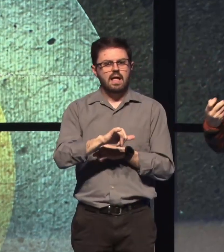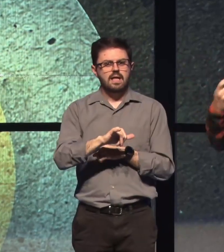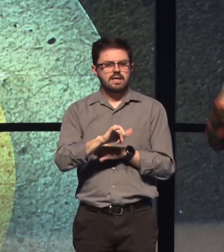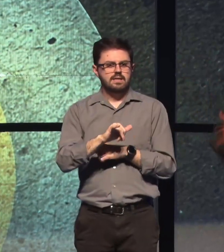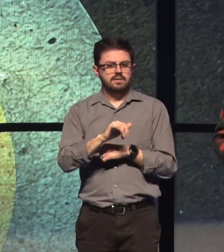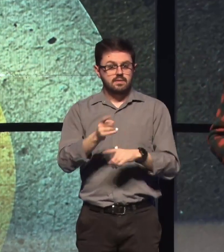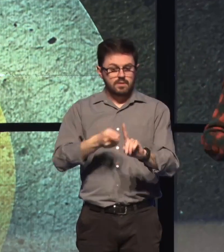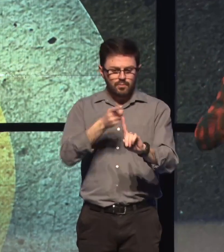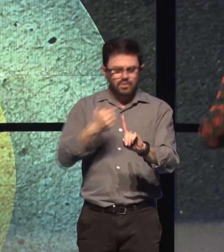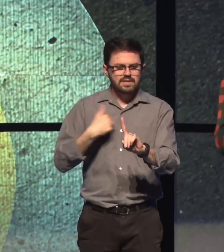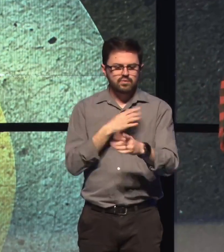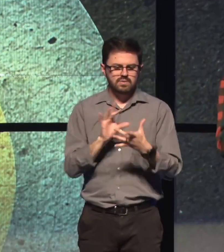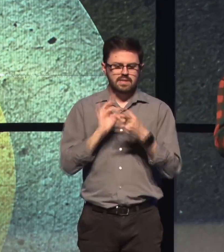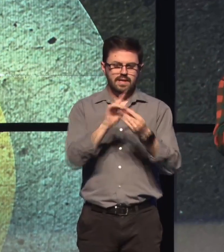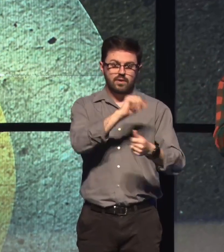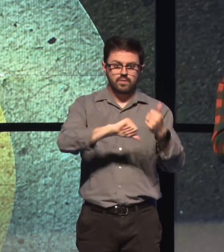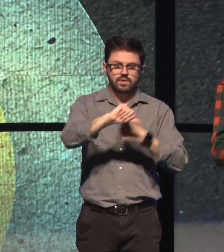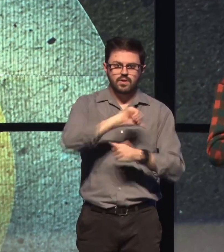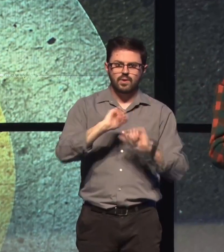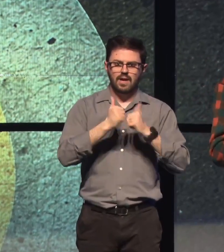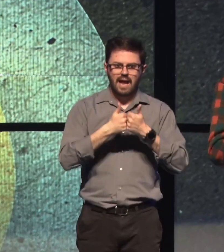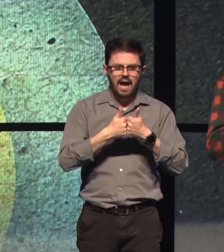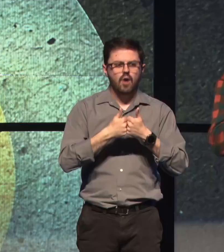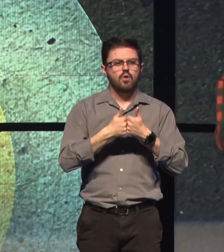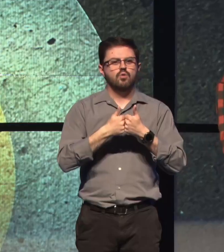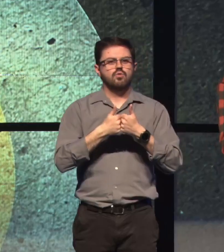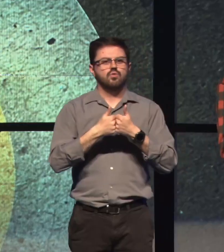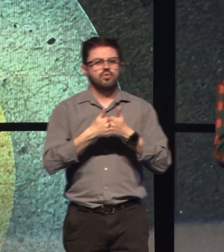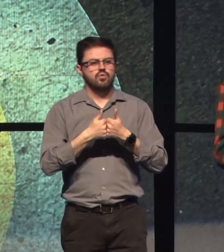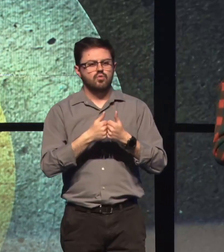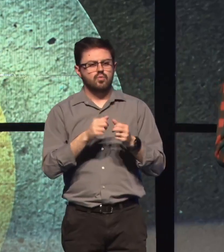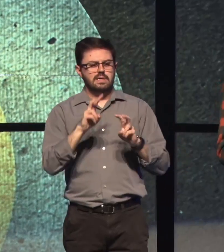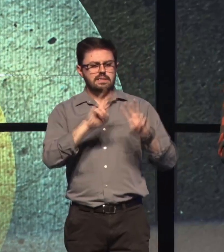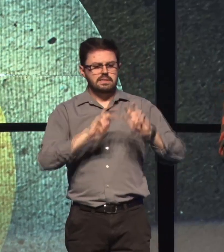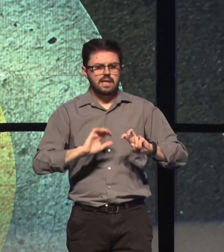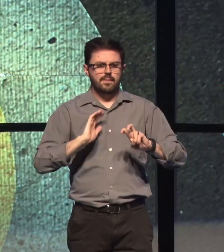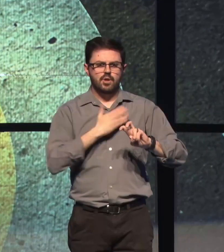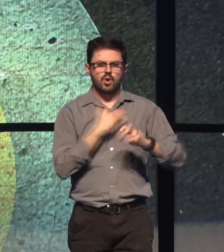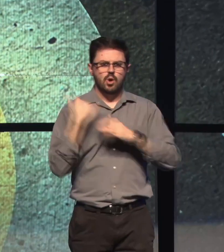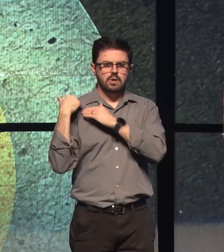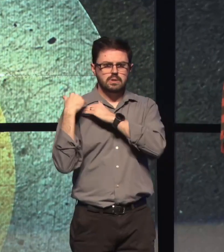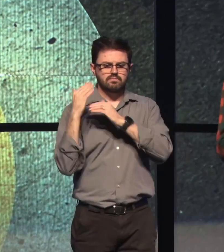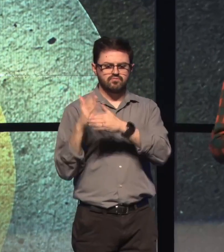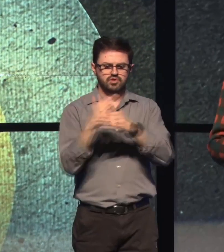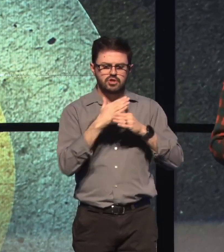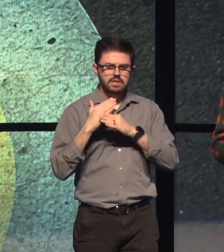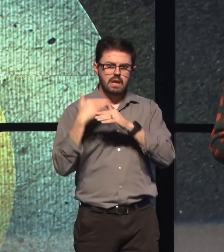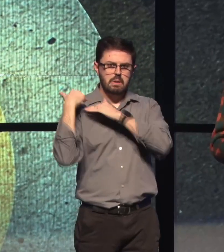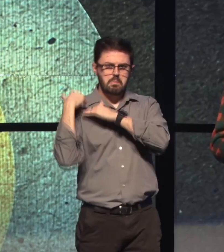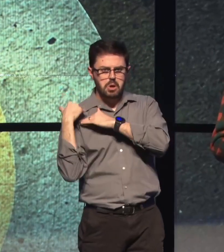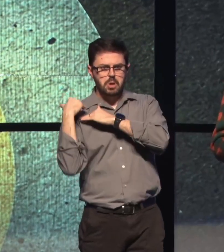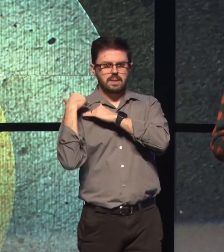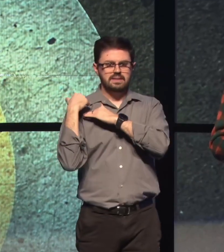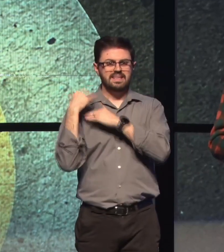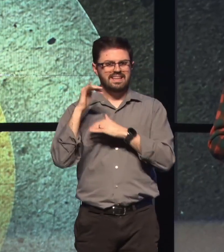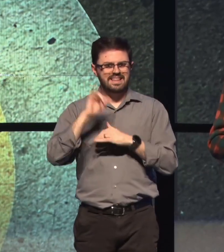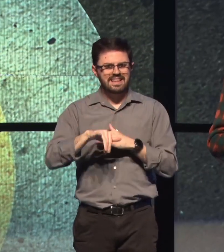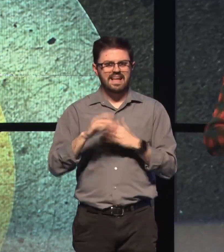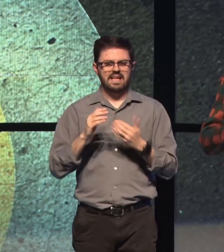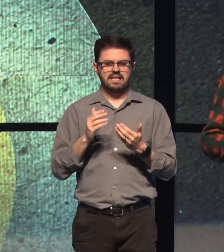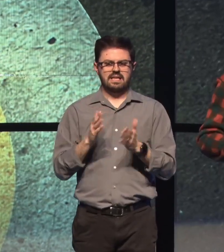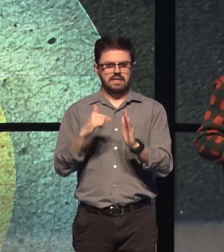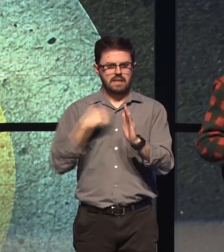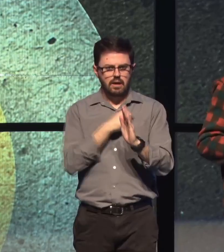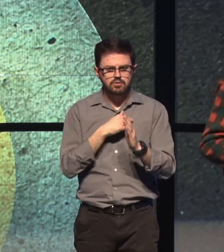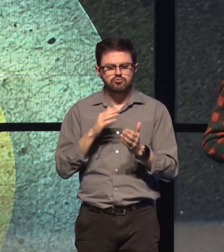another through shared burdens. And in doing that, we live out the law of love.